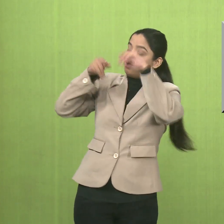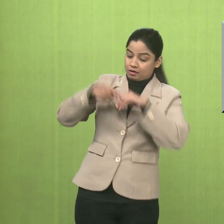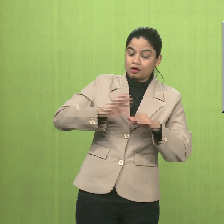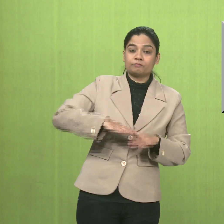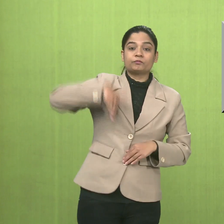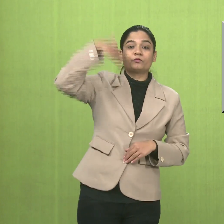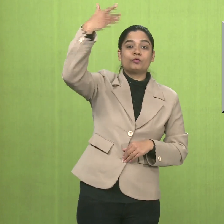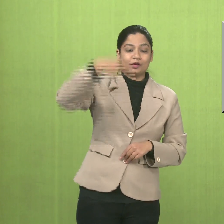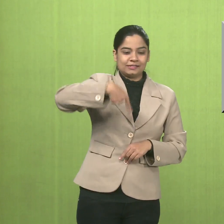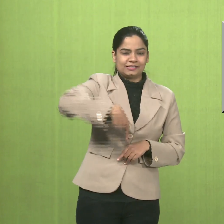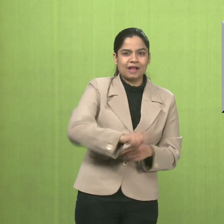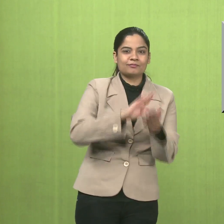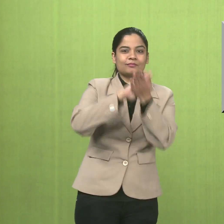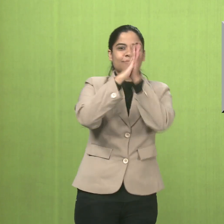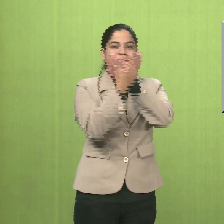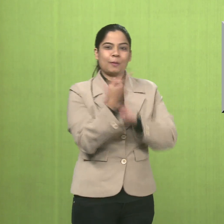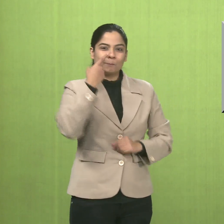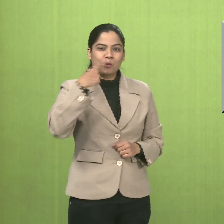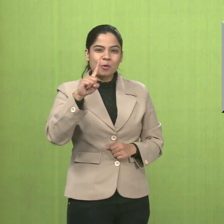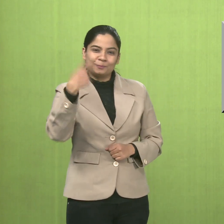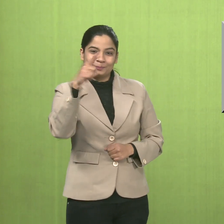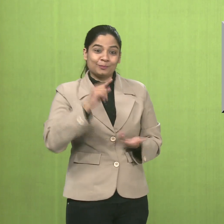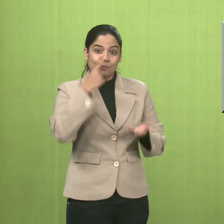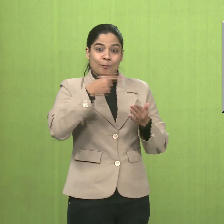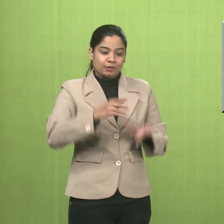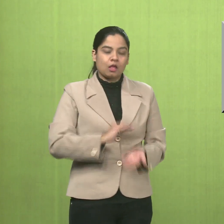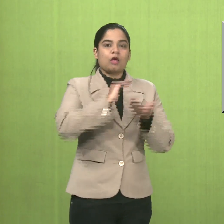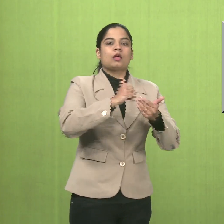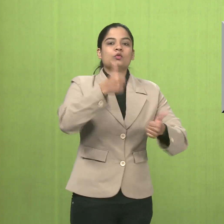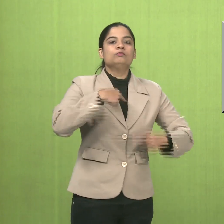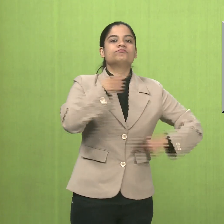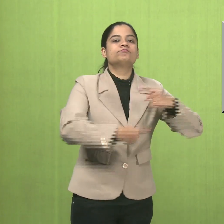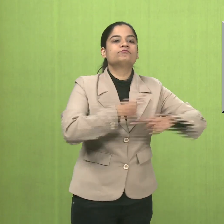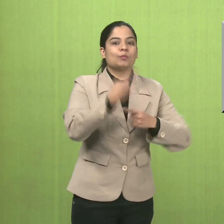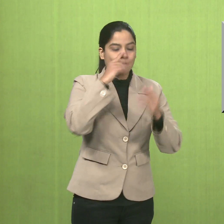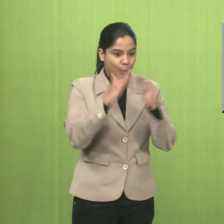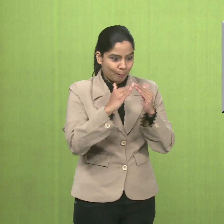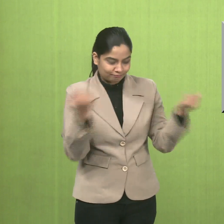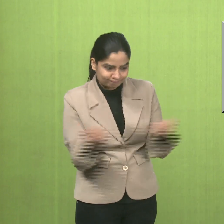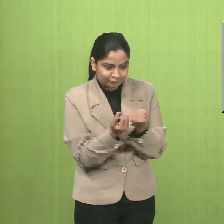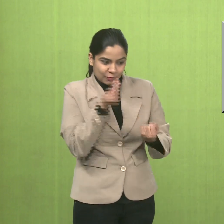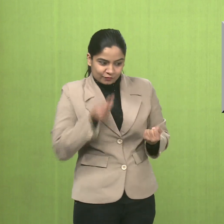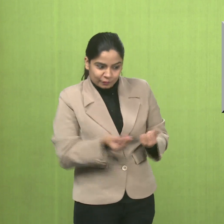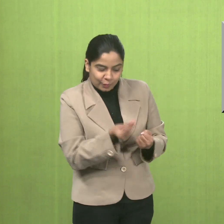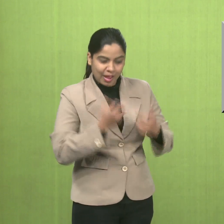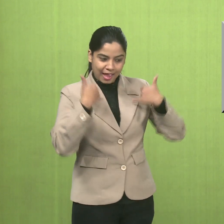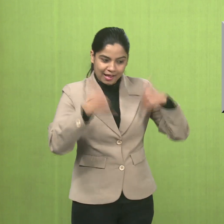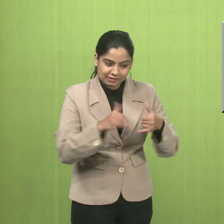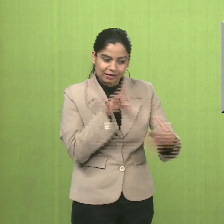be educated so that when they become mothers, they are a good role model to their children. They know how to feed their